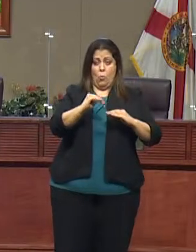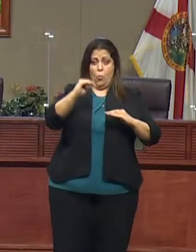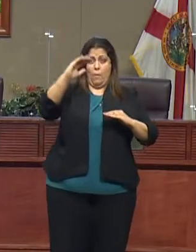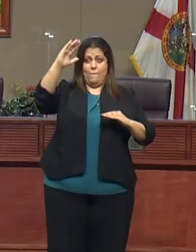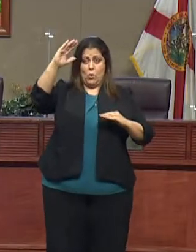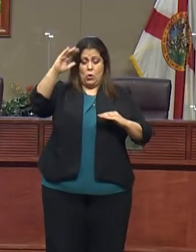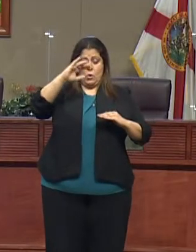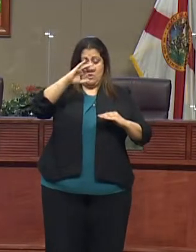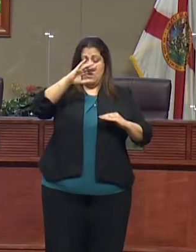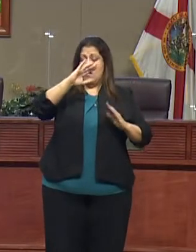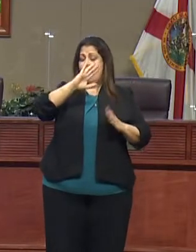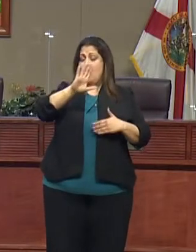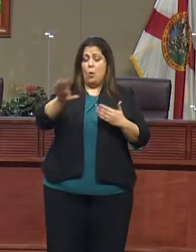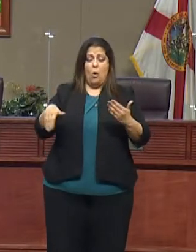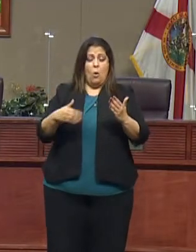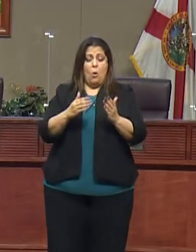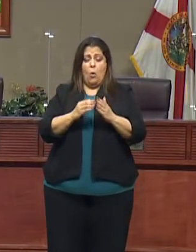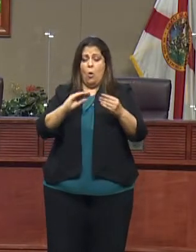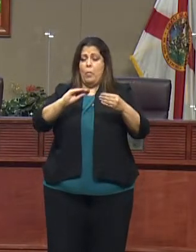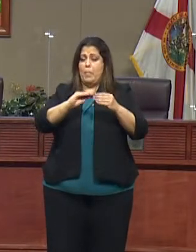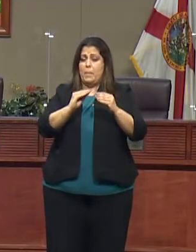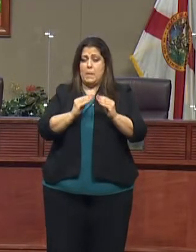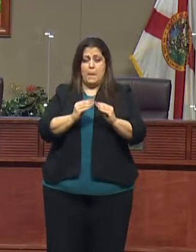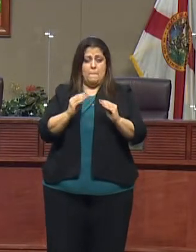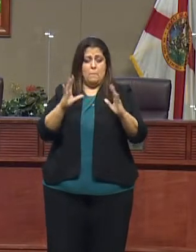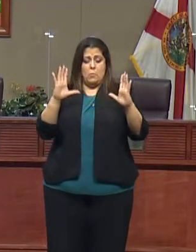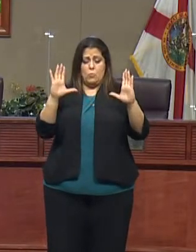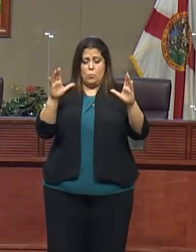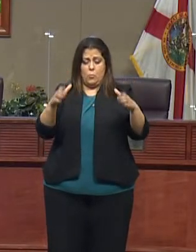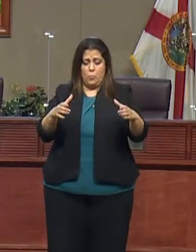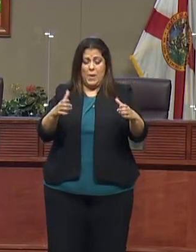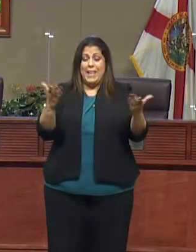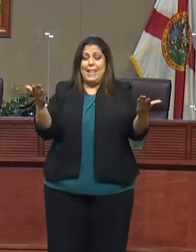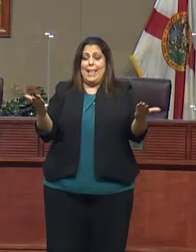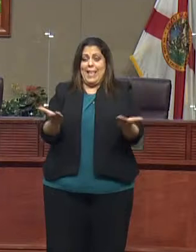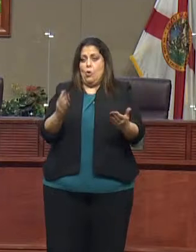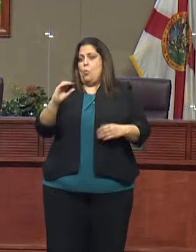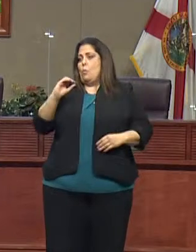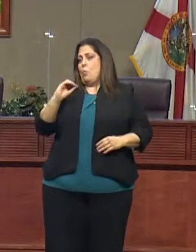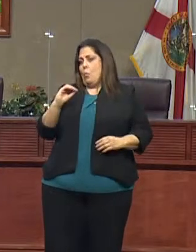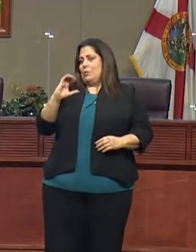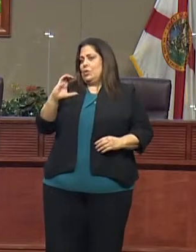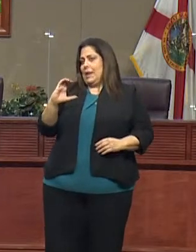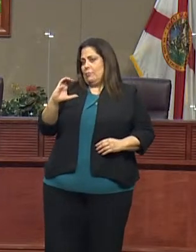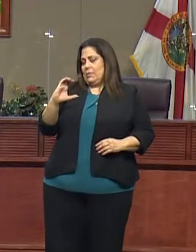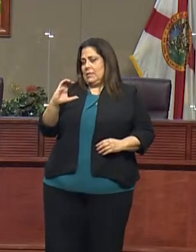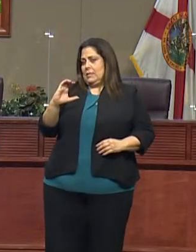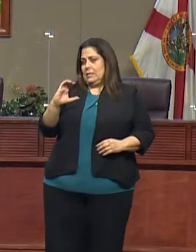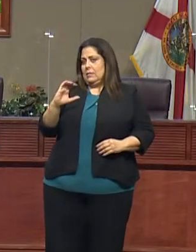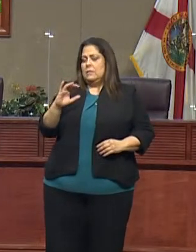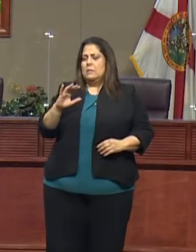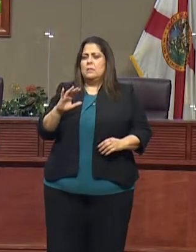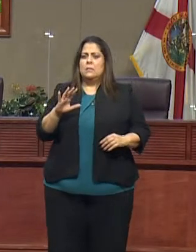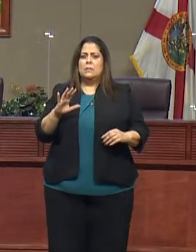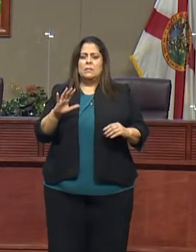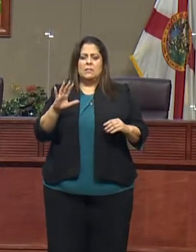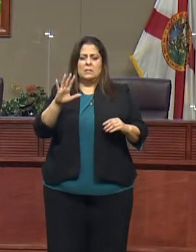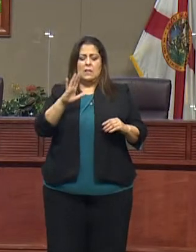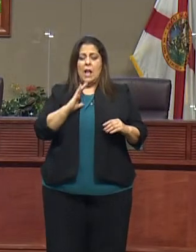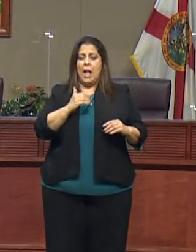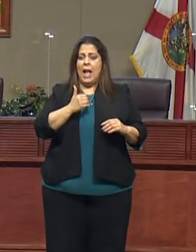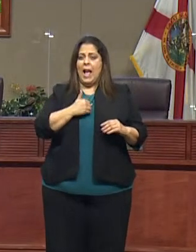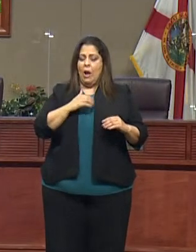has received the vaccination in our county, a little over 20% of our